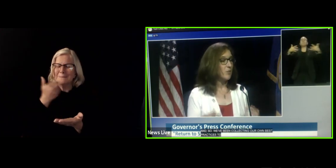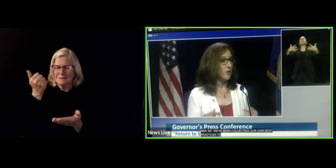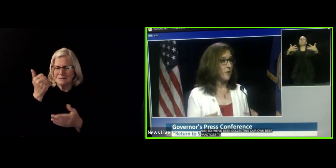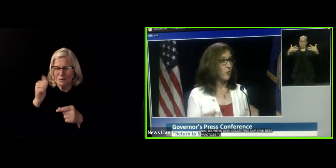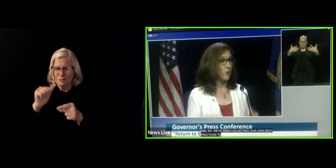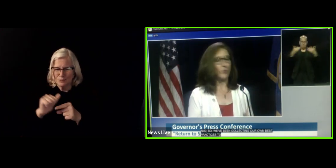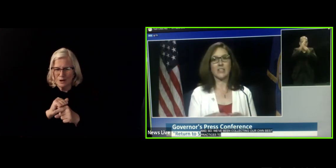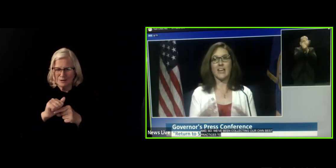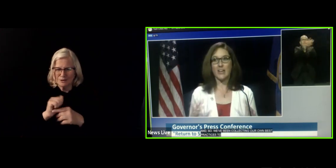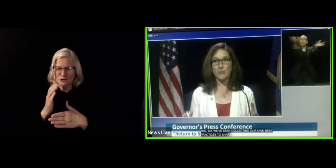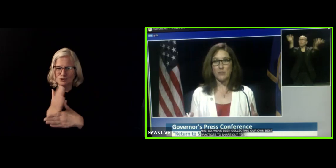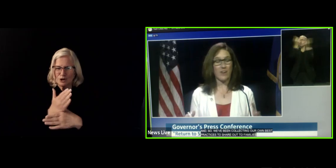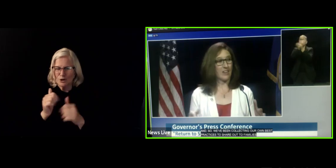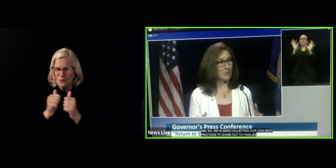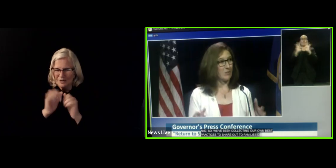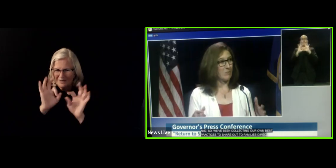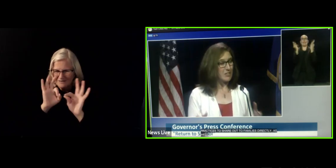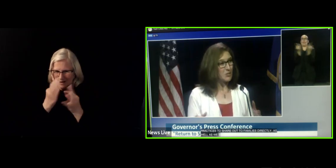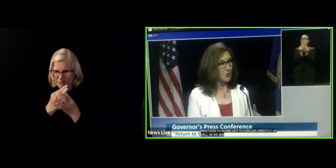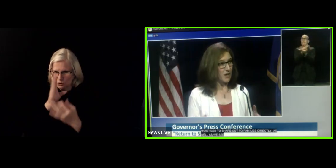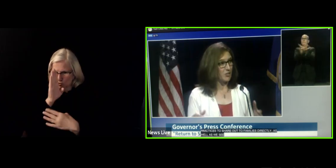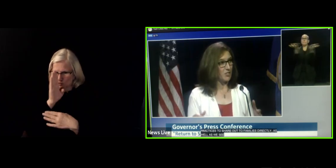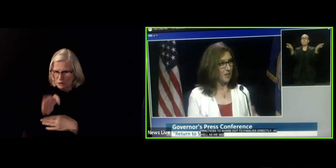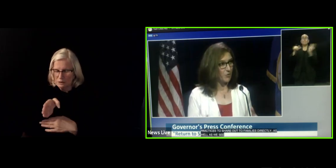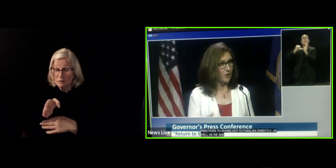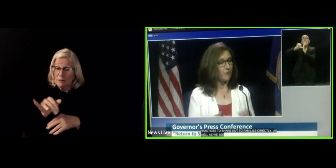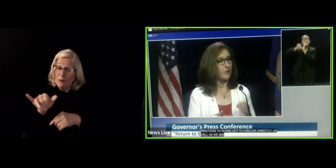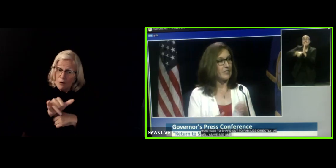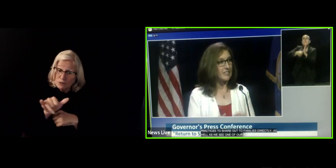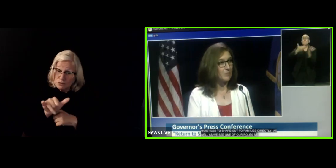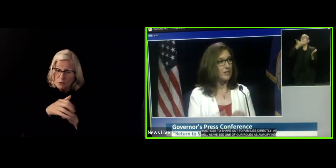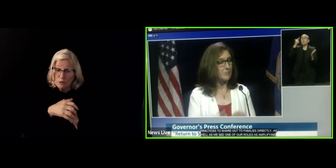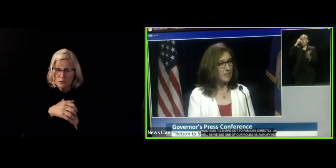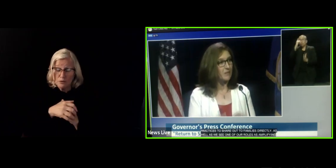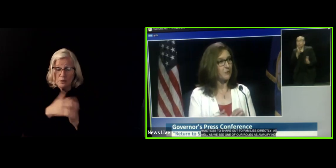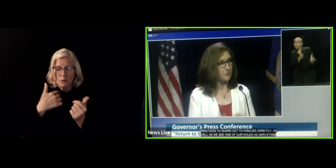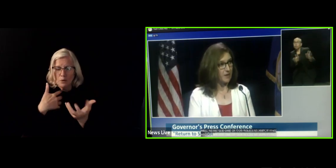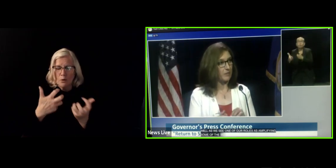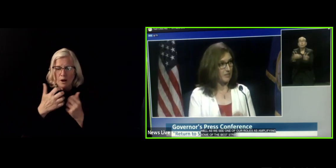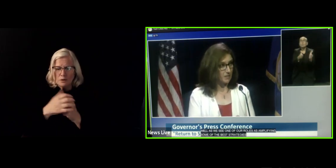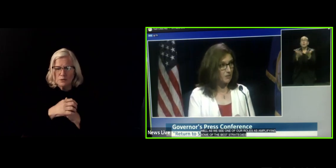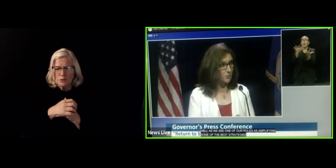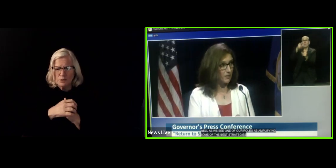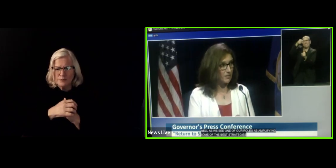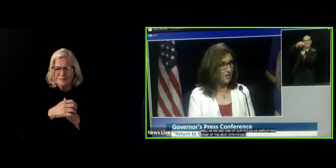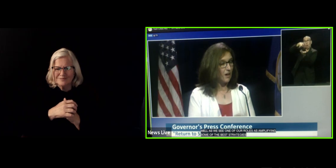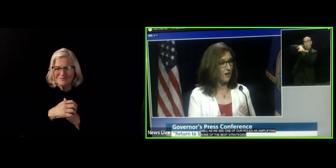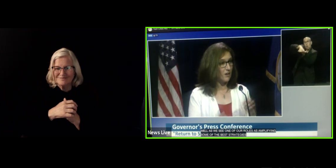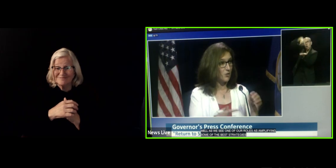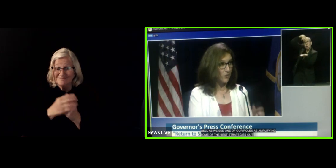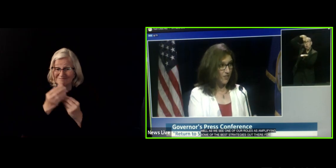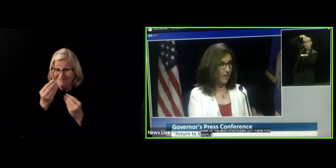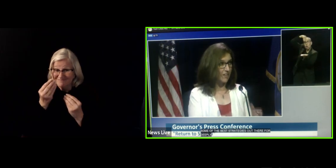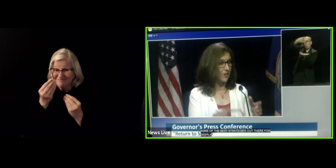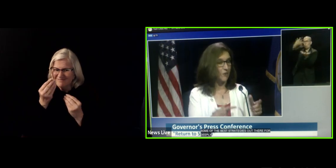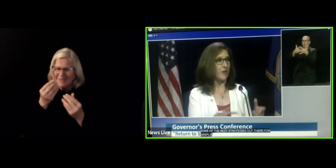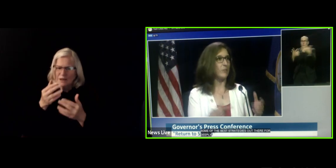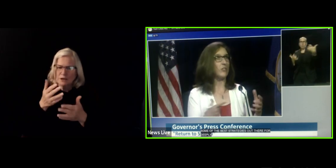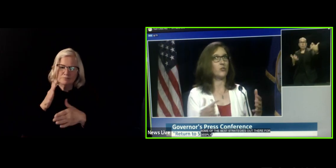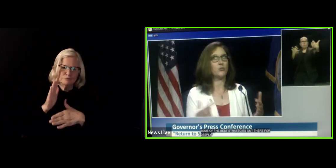see one of our roles as amplifying some of the best strategies out there for deeply meaningful family engagement, so that